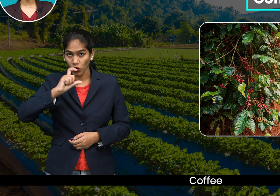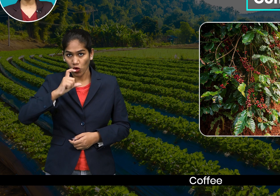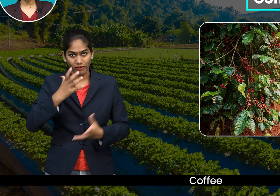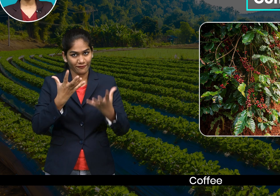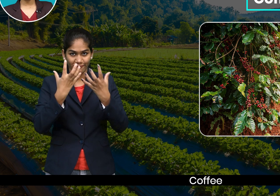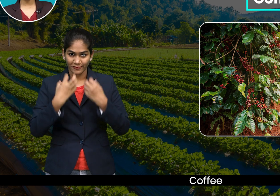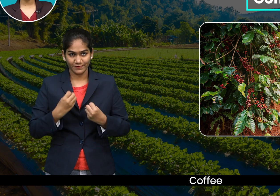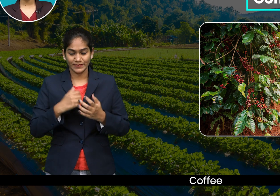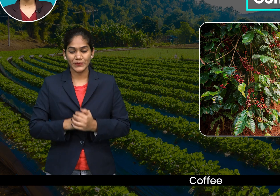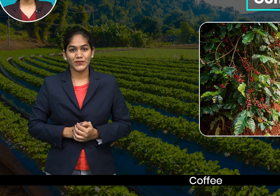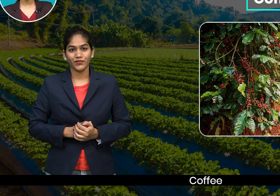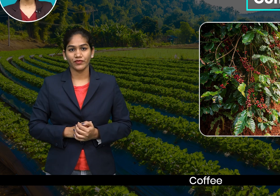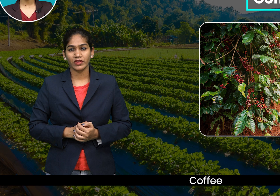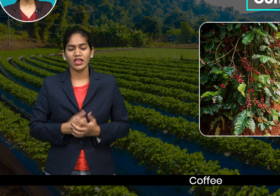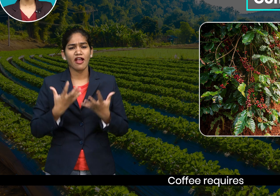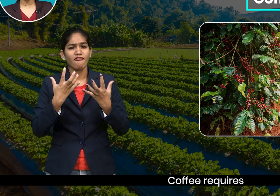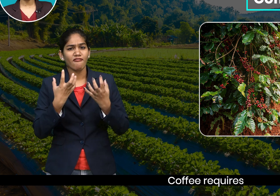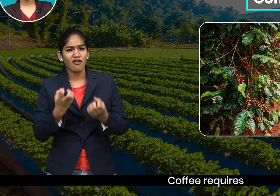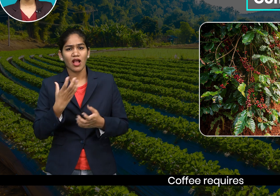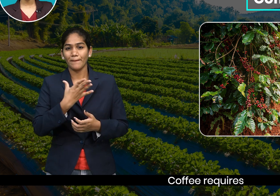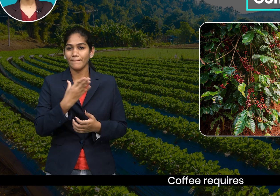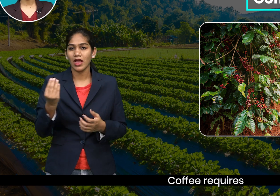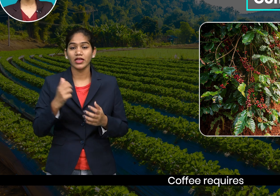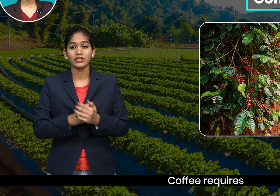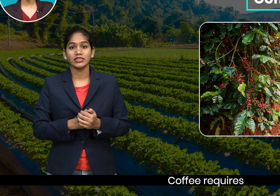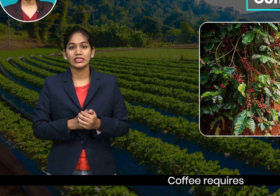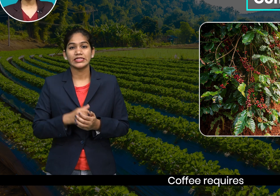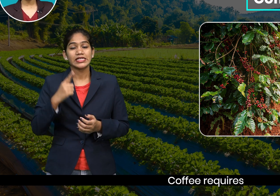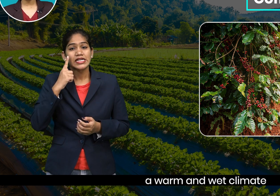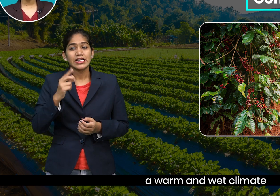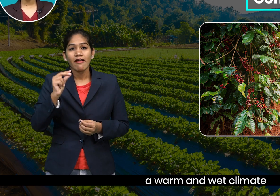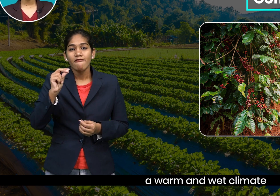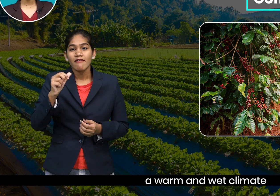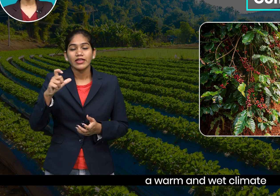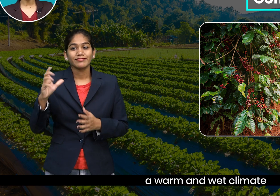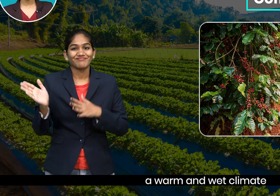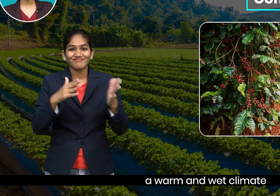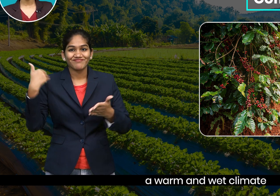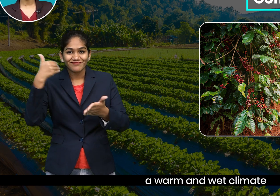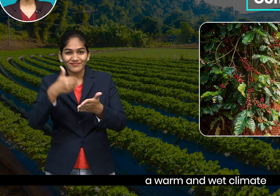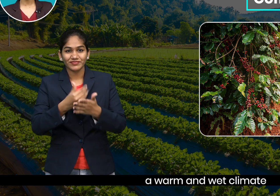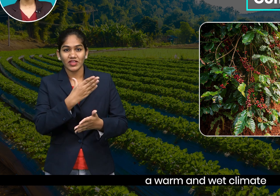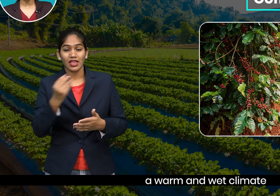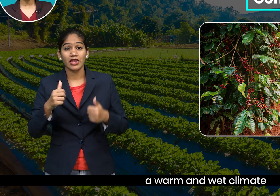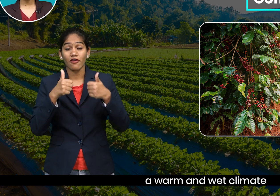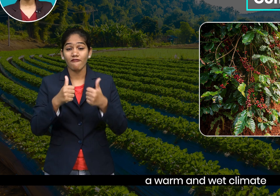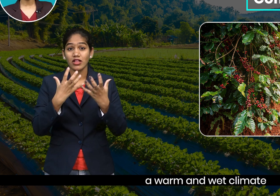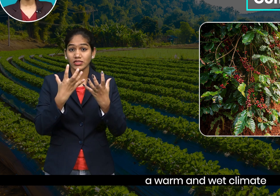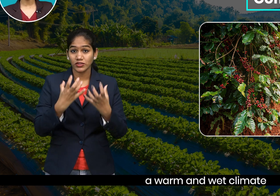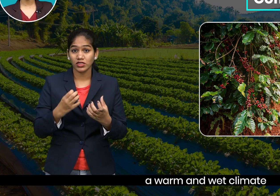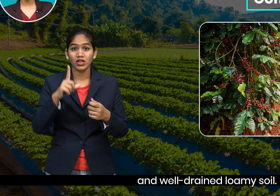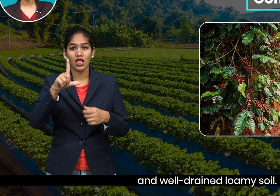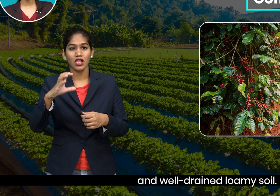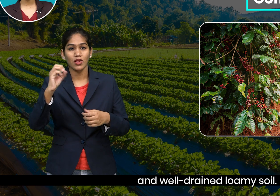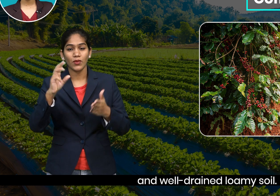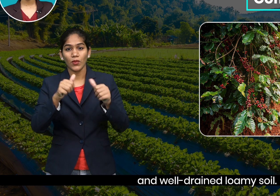Coffee requires a warm and wet climate and well-drained